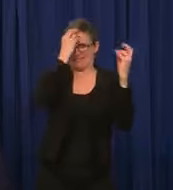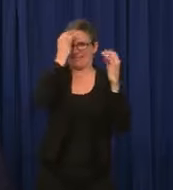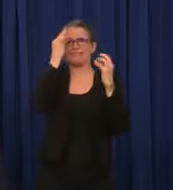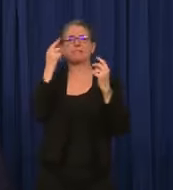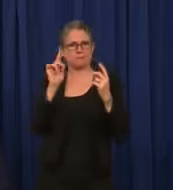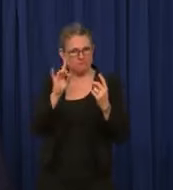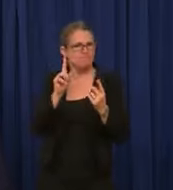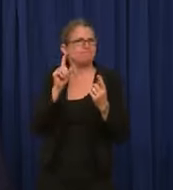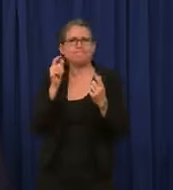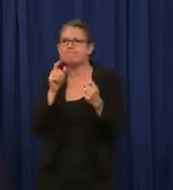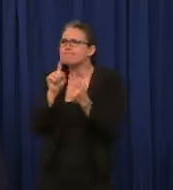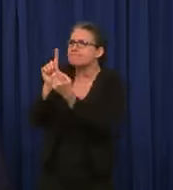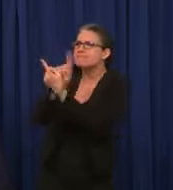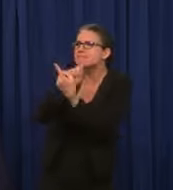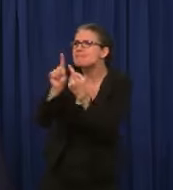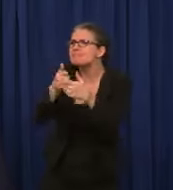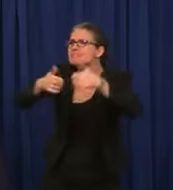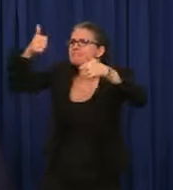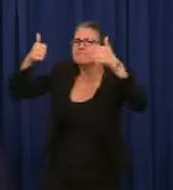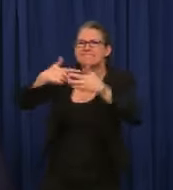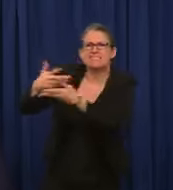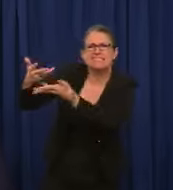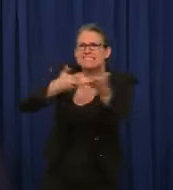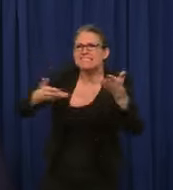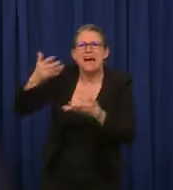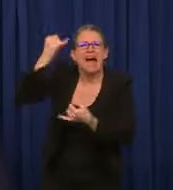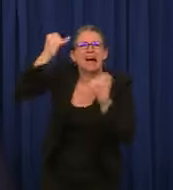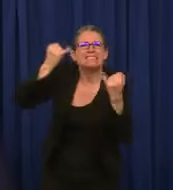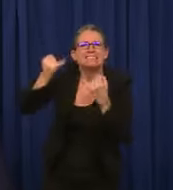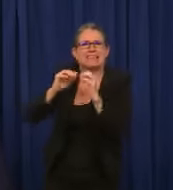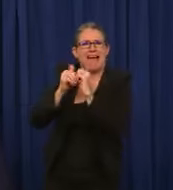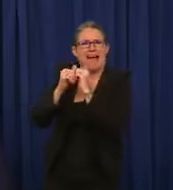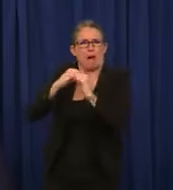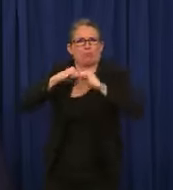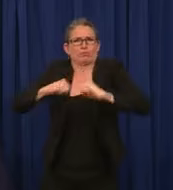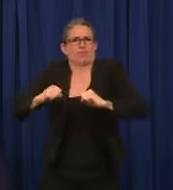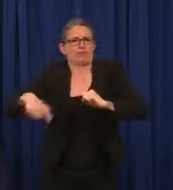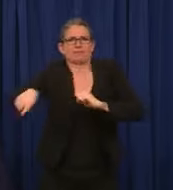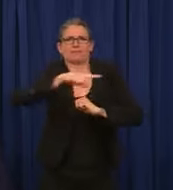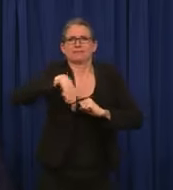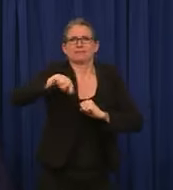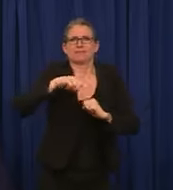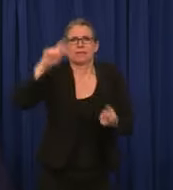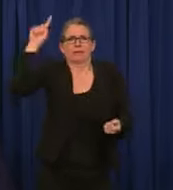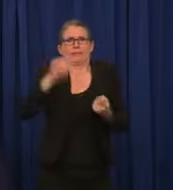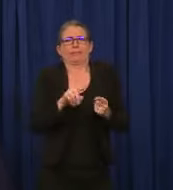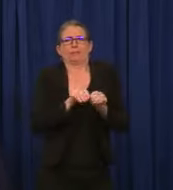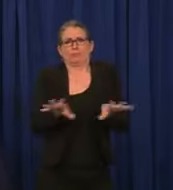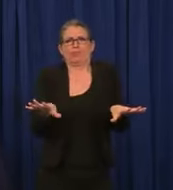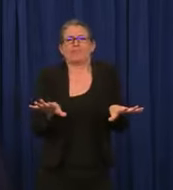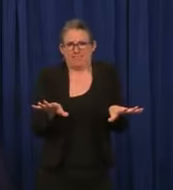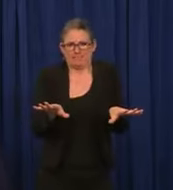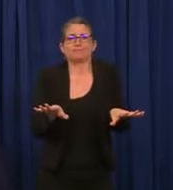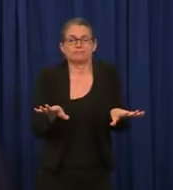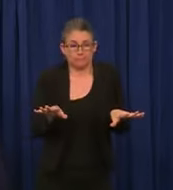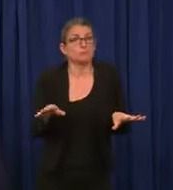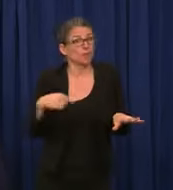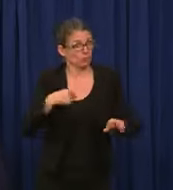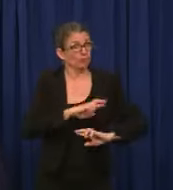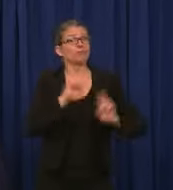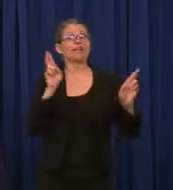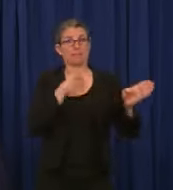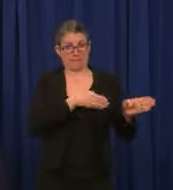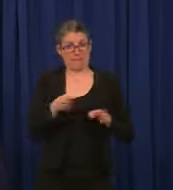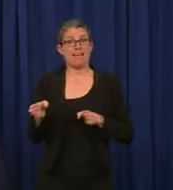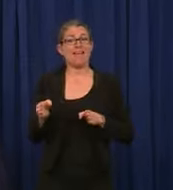city to plan for this exact scenario. And so now we are putting those operational plans into action.